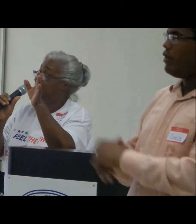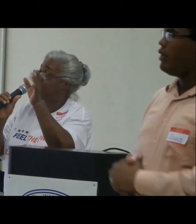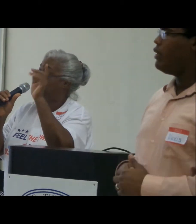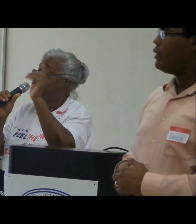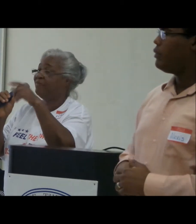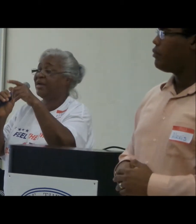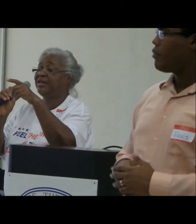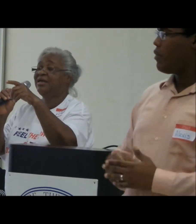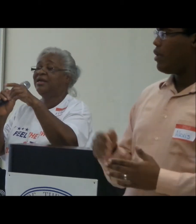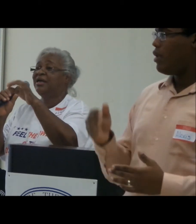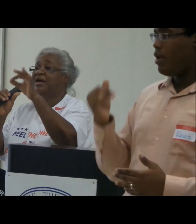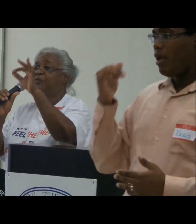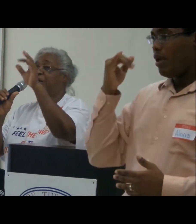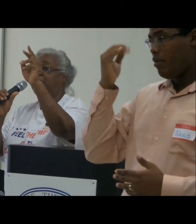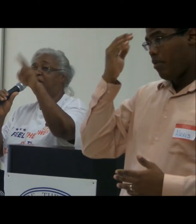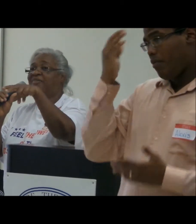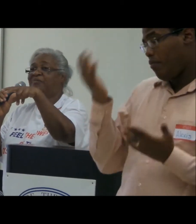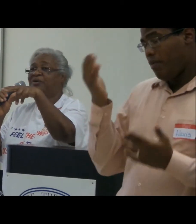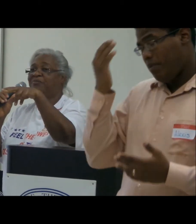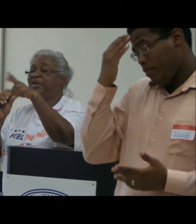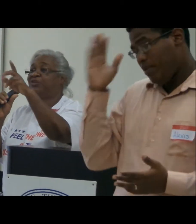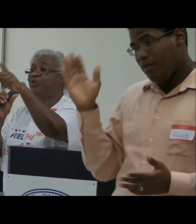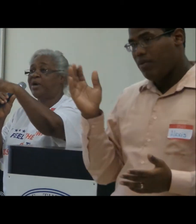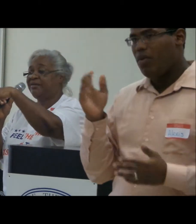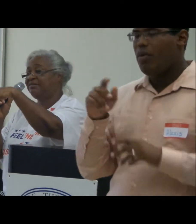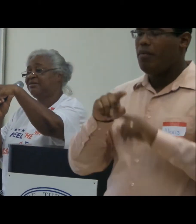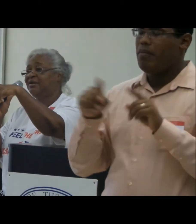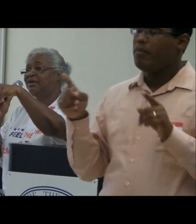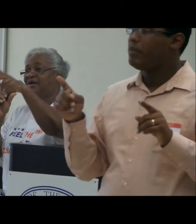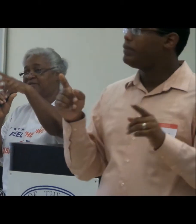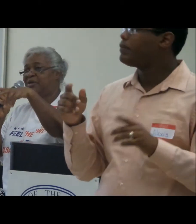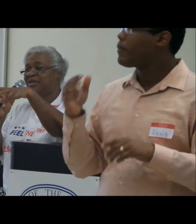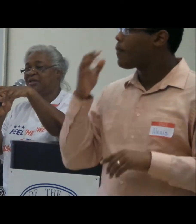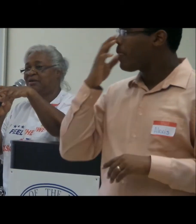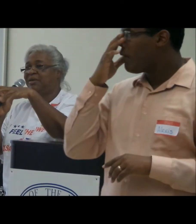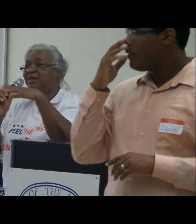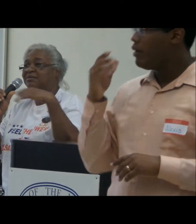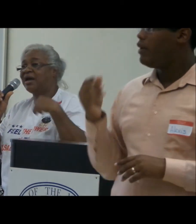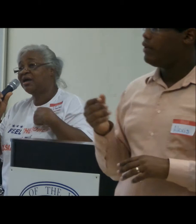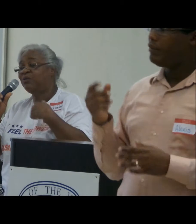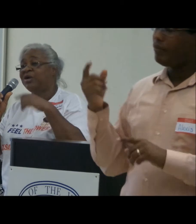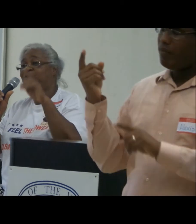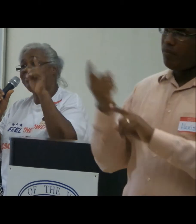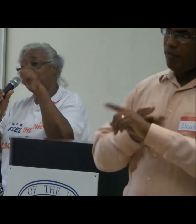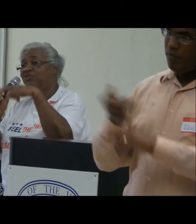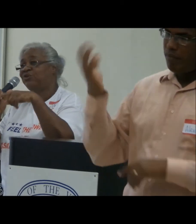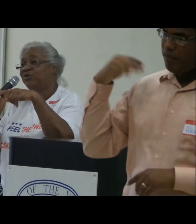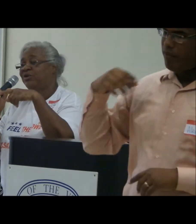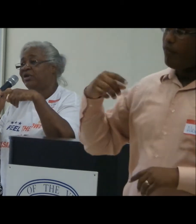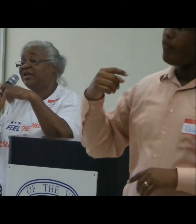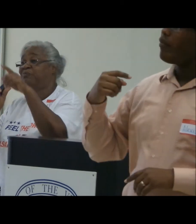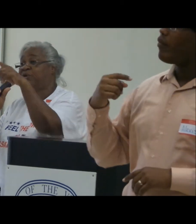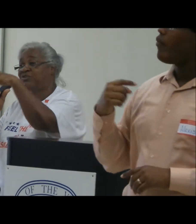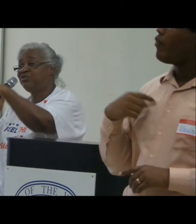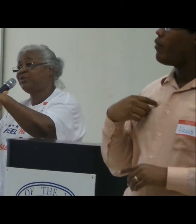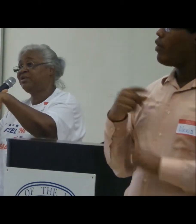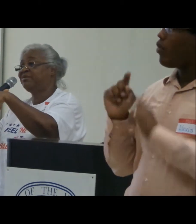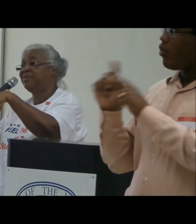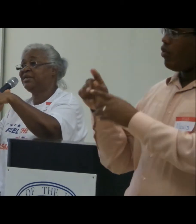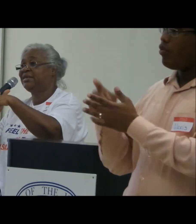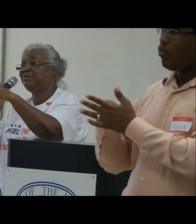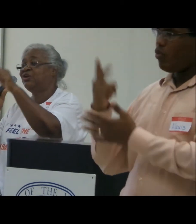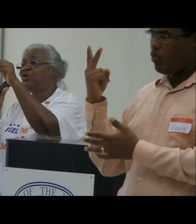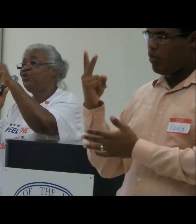everybody is aware of that. And I had them come there twice last month because I want to make sure that persons